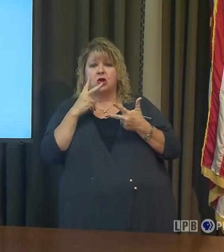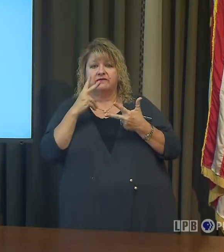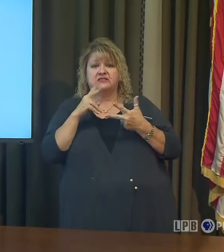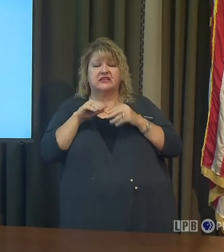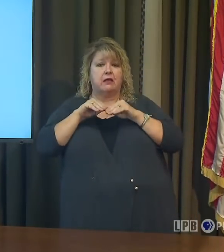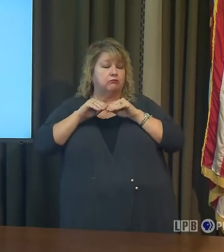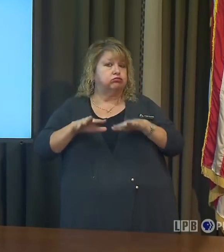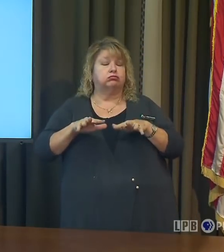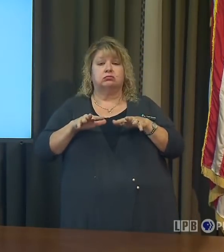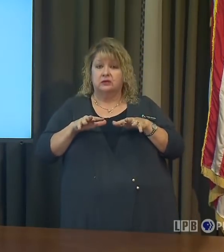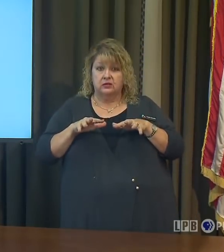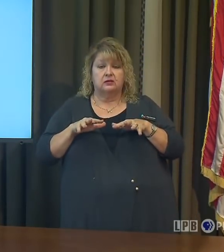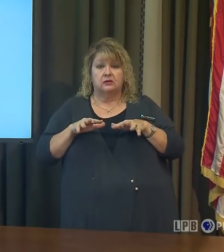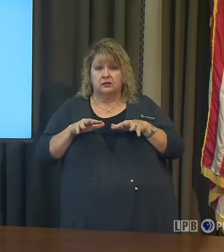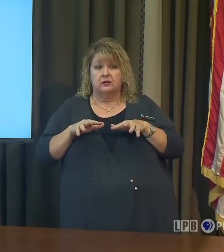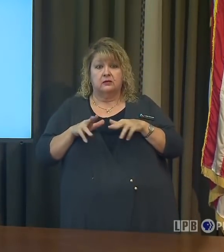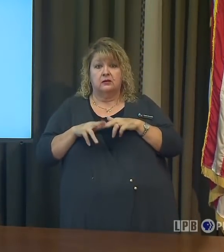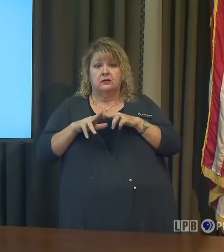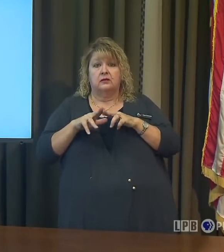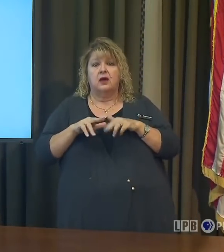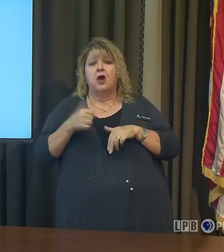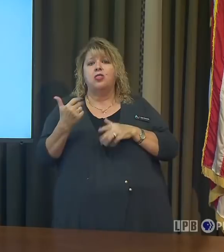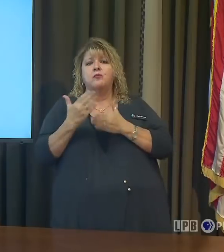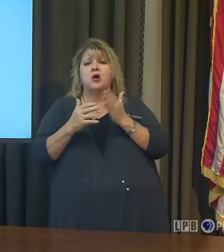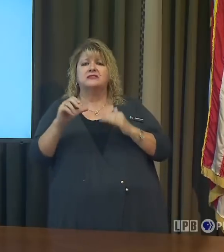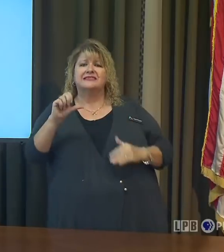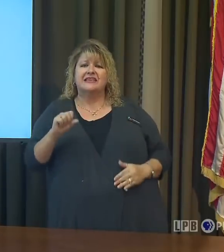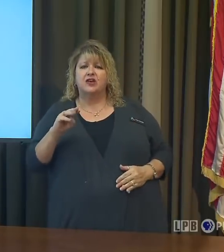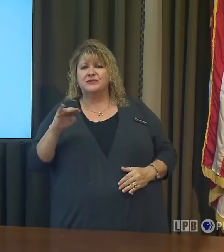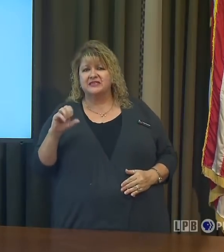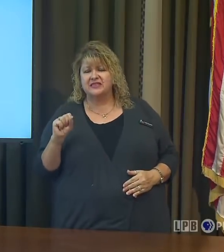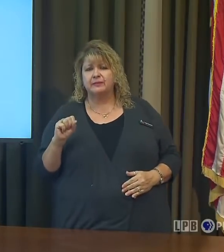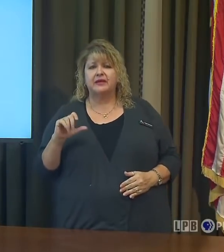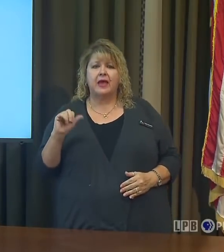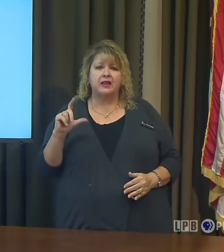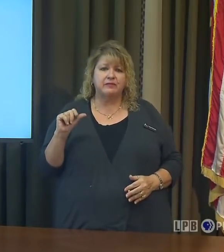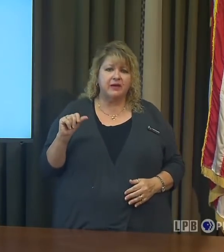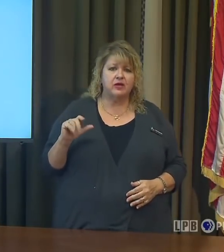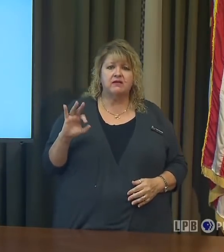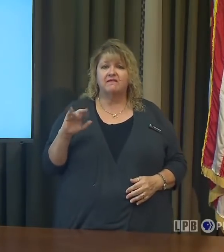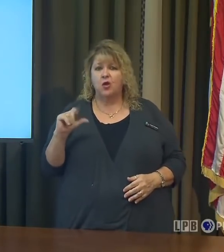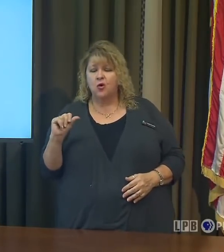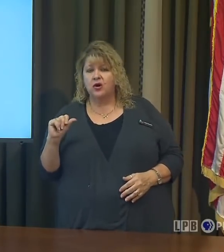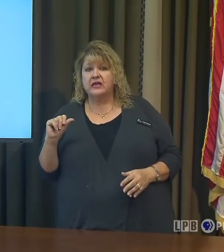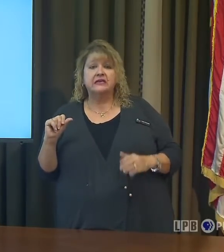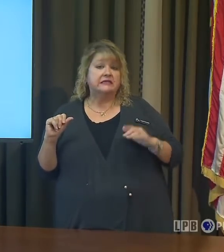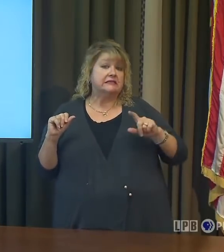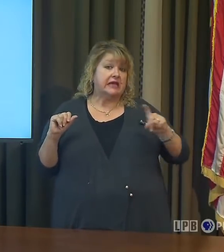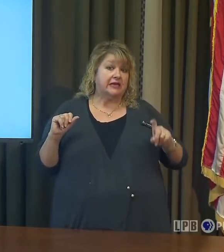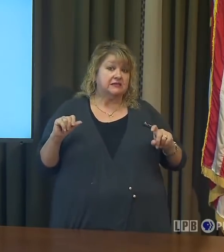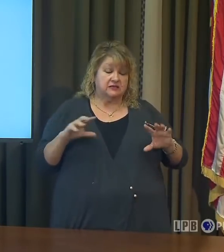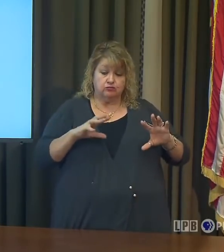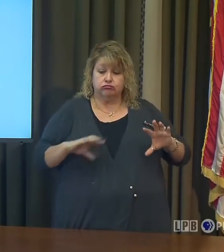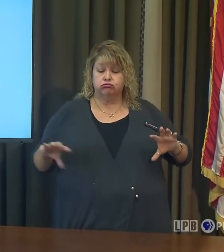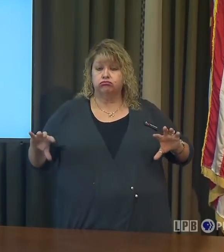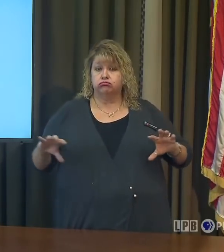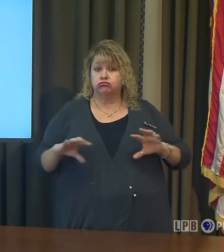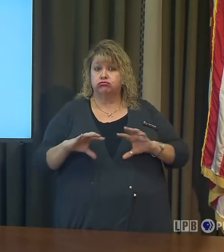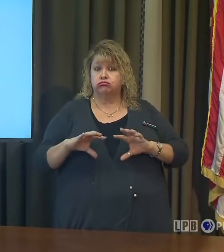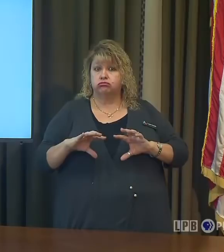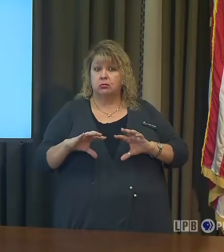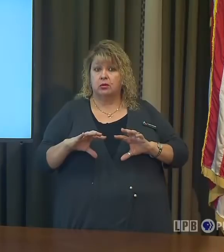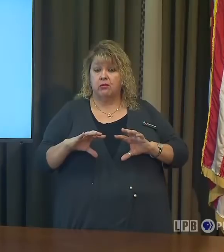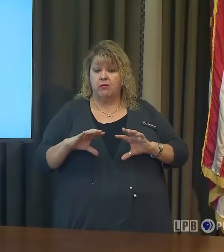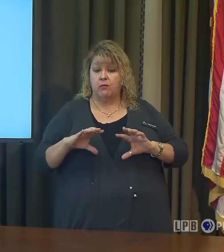national outbreak right now. Other parts of the South, Mississippi, Alabama, Florida, and some Texas as well. But really focused on